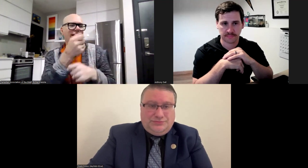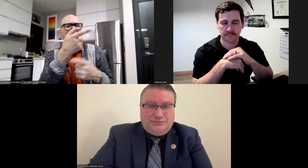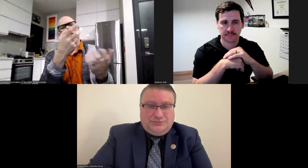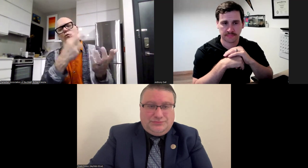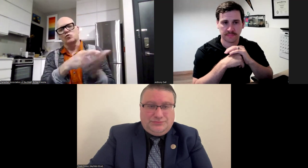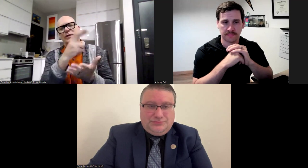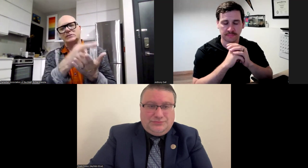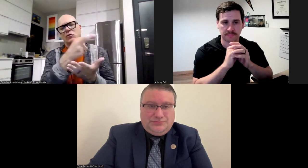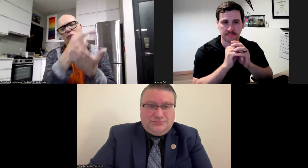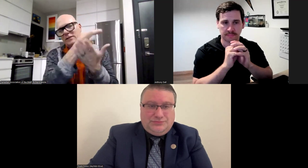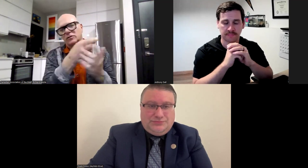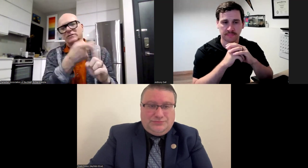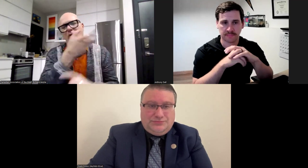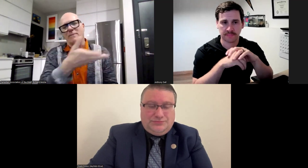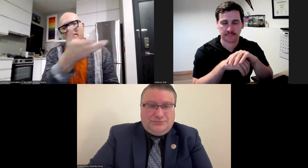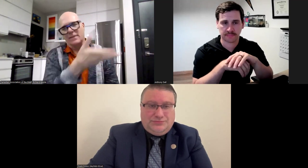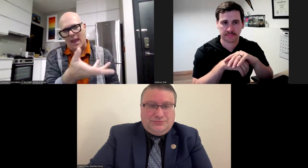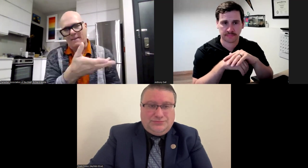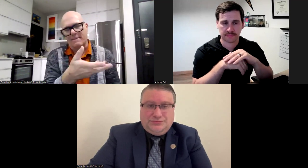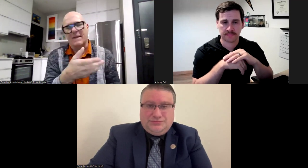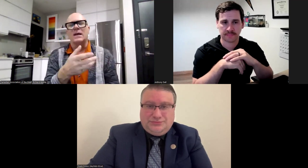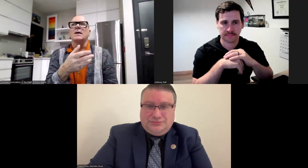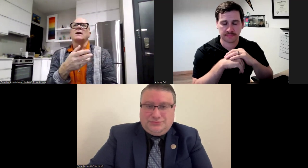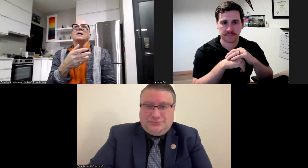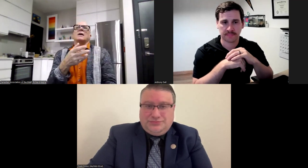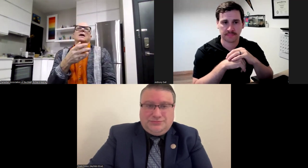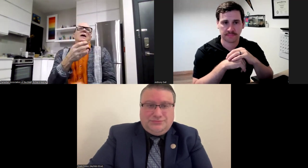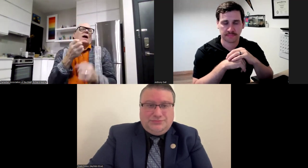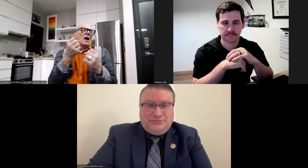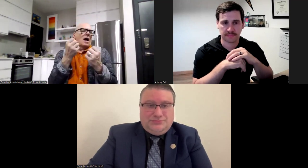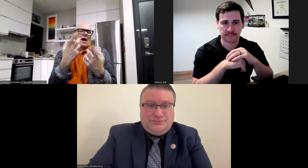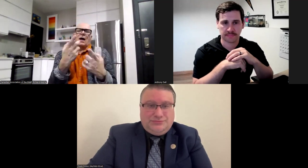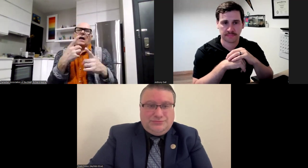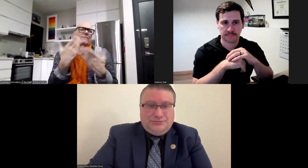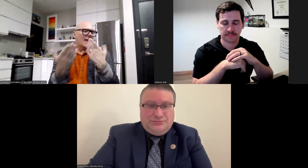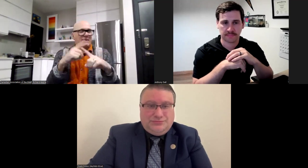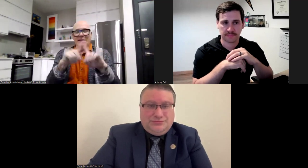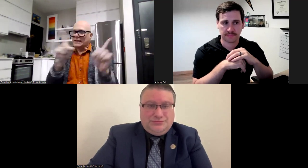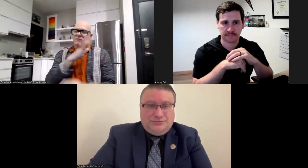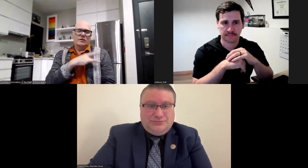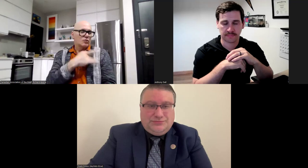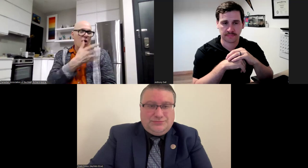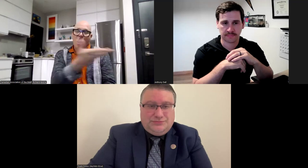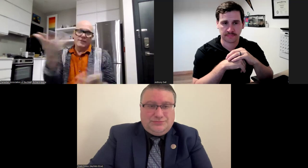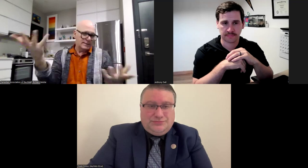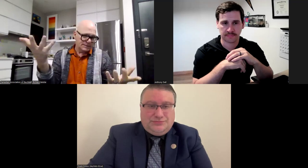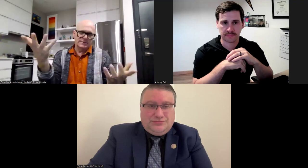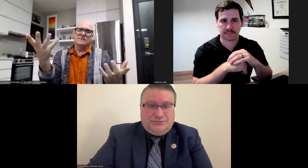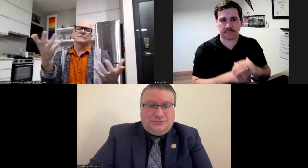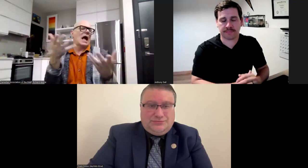that works. And those schools then provide those environments, and the resources come from those schools. However, you're right, there are many different